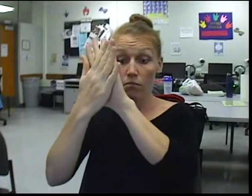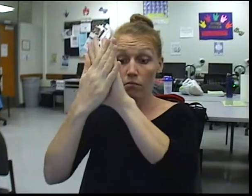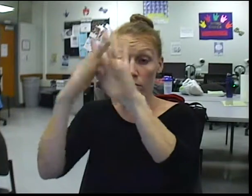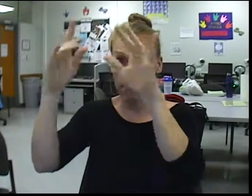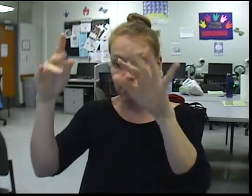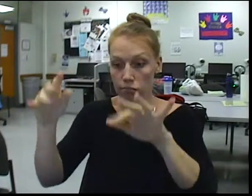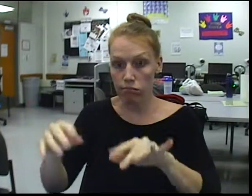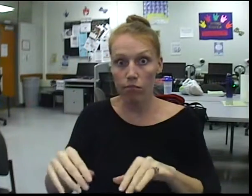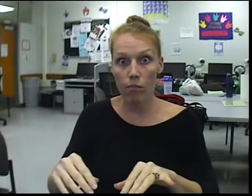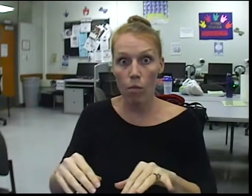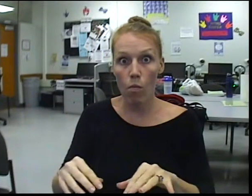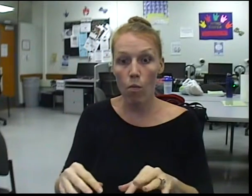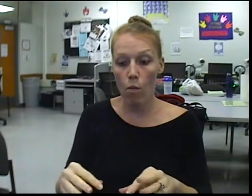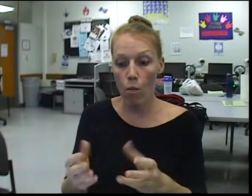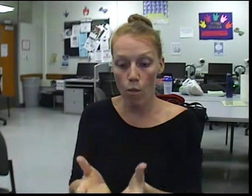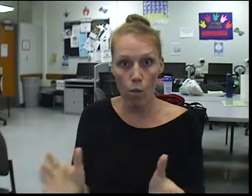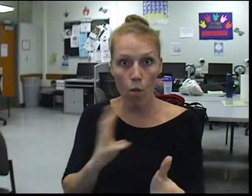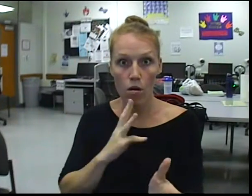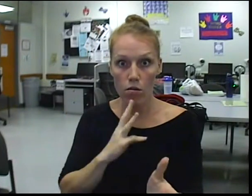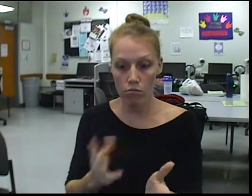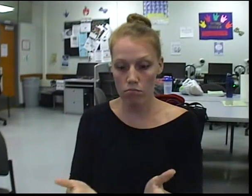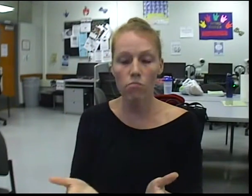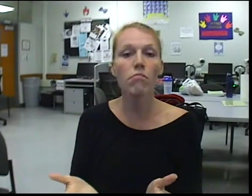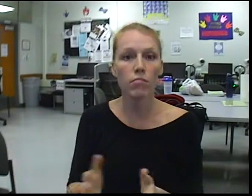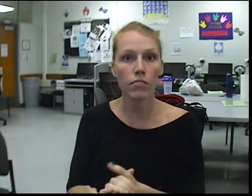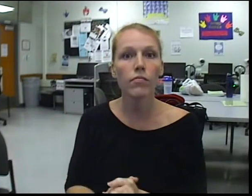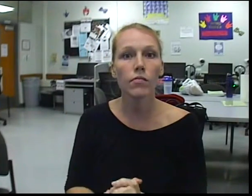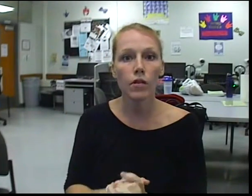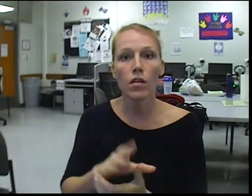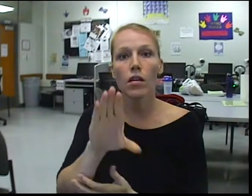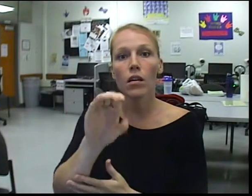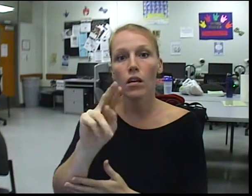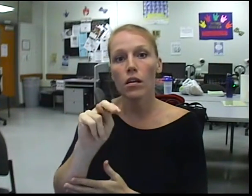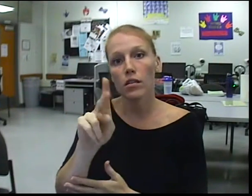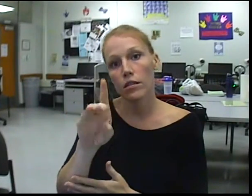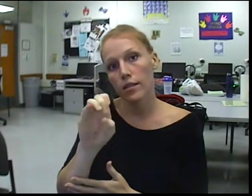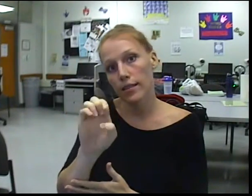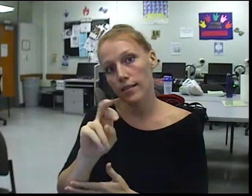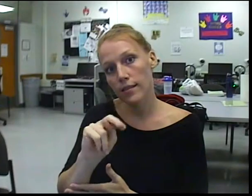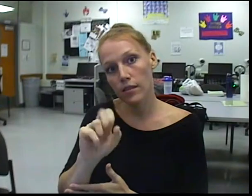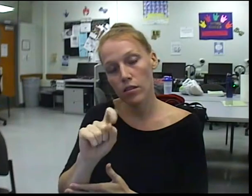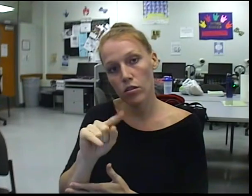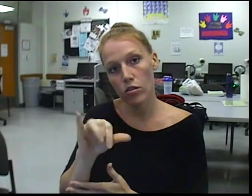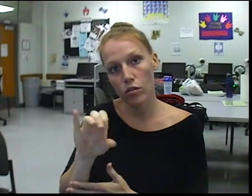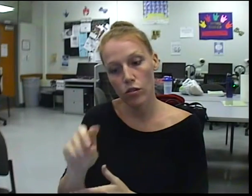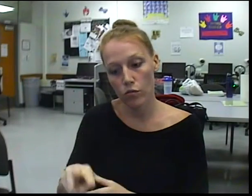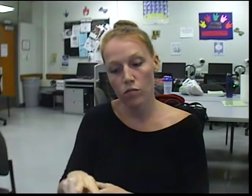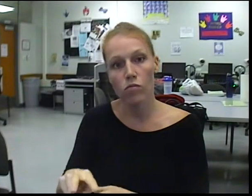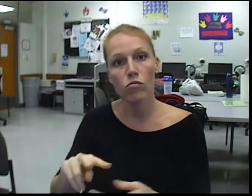Condensation process in which gaseous water, which happens to be water vapor, is changed into a liquid form, which would be regular